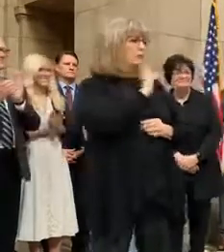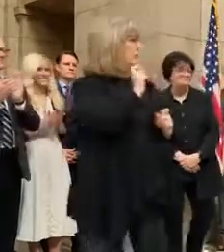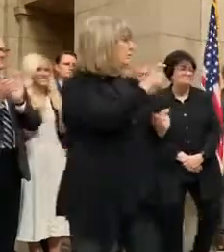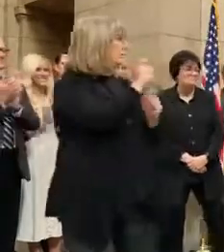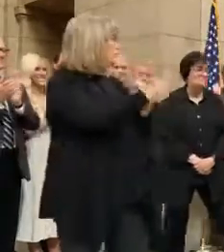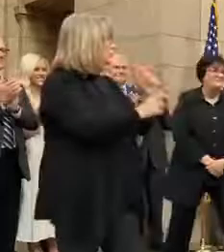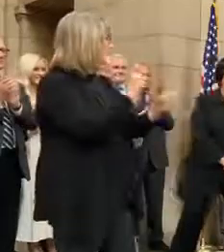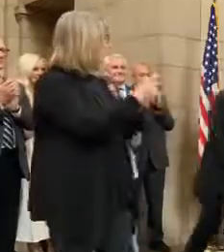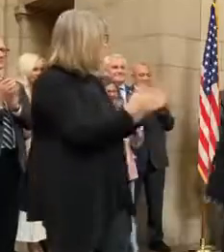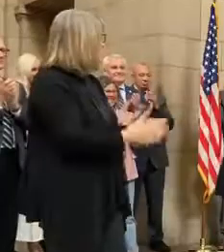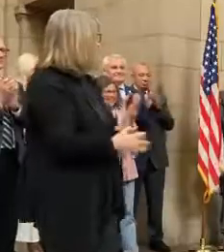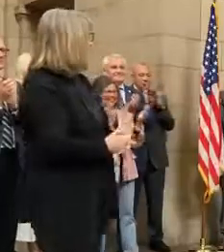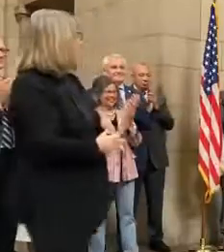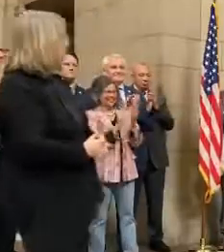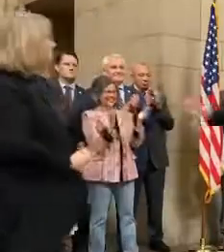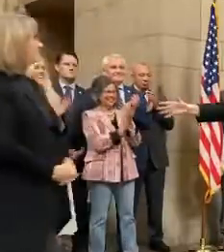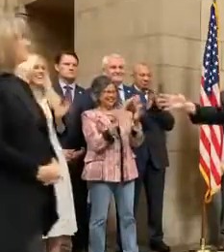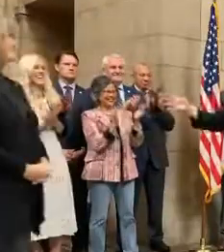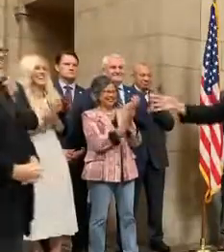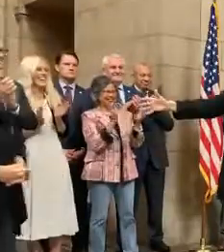Committee.